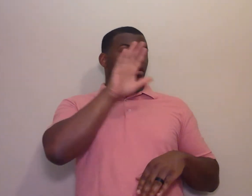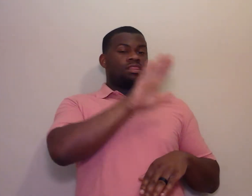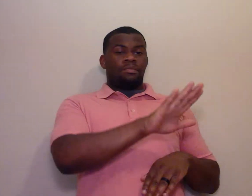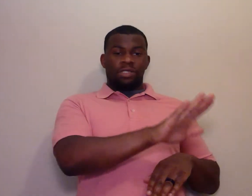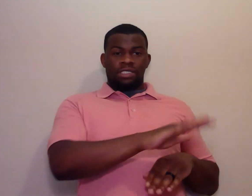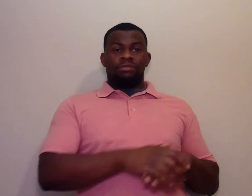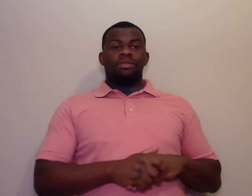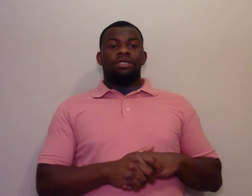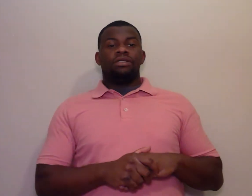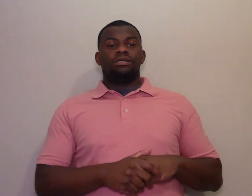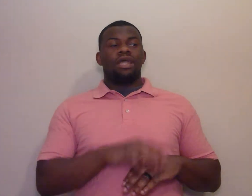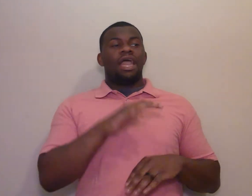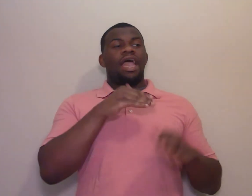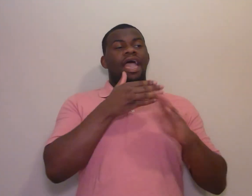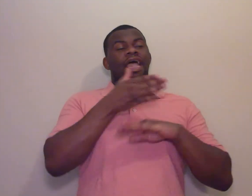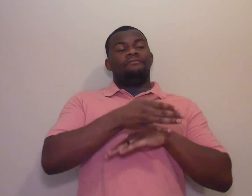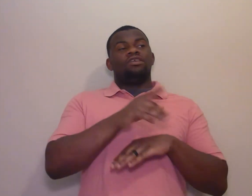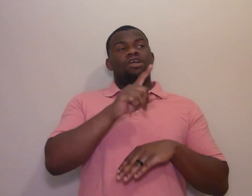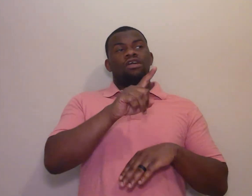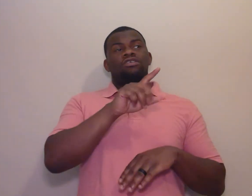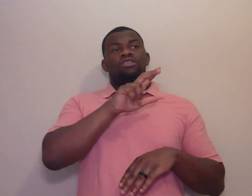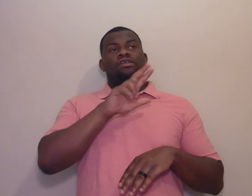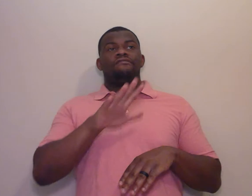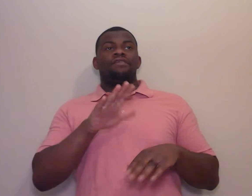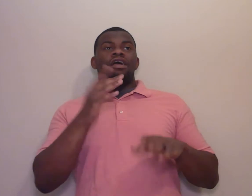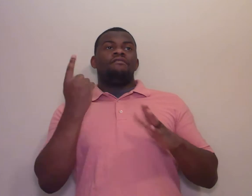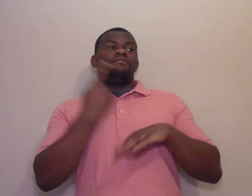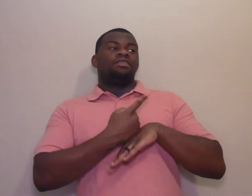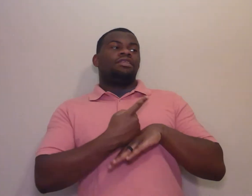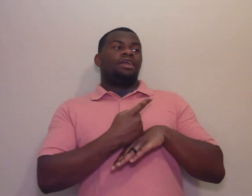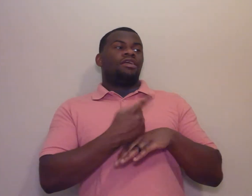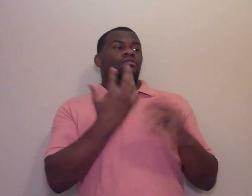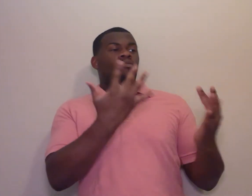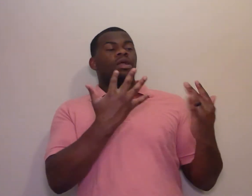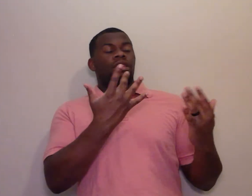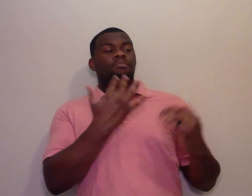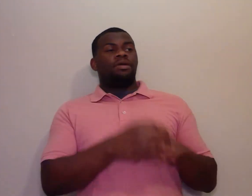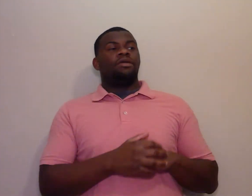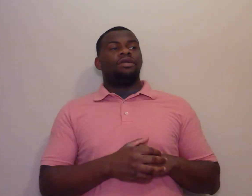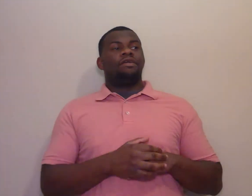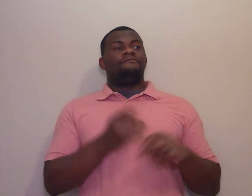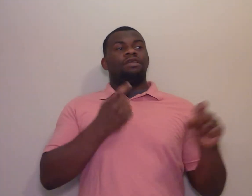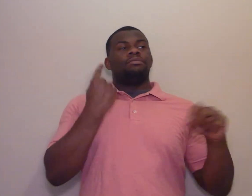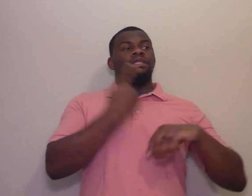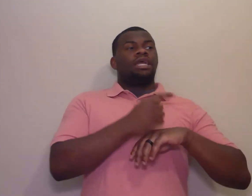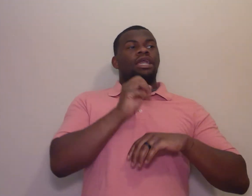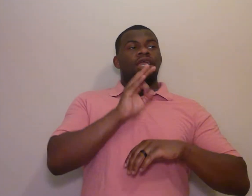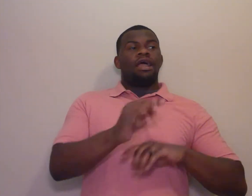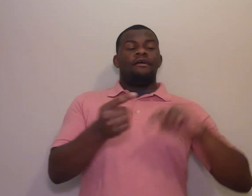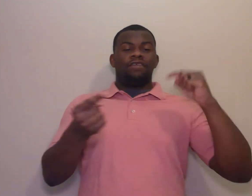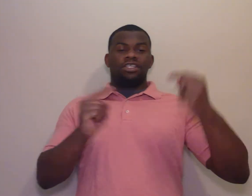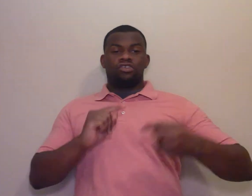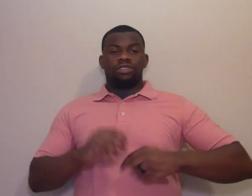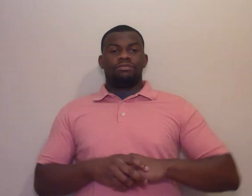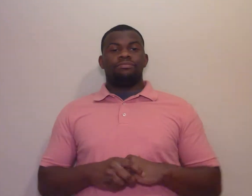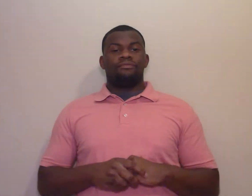135-day waiting period from the date of injury or illness. During the 135-day period of not